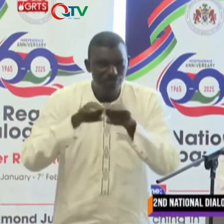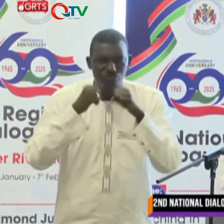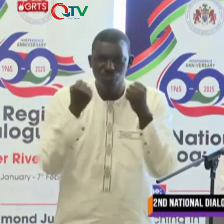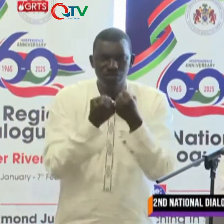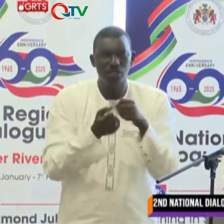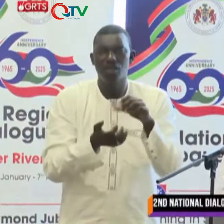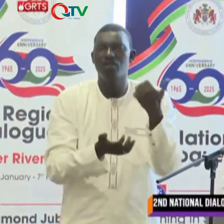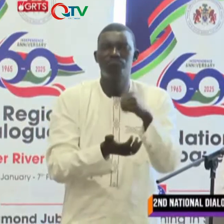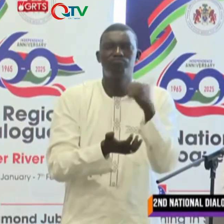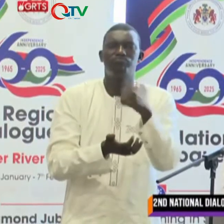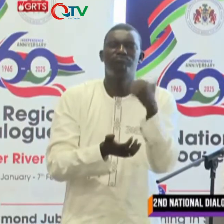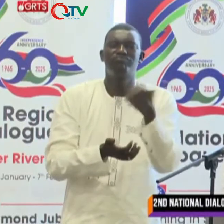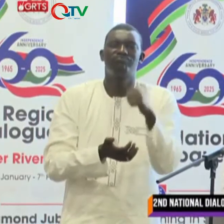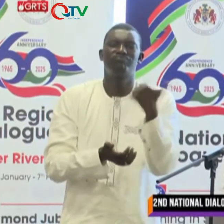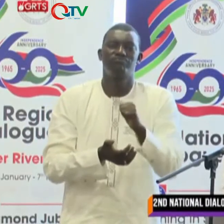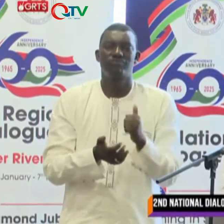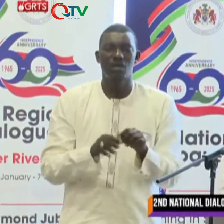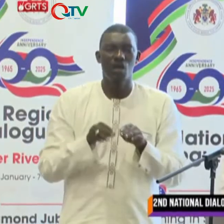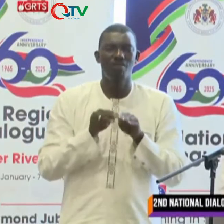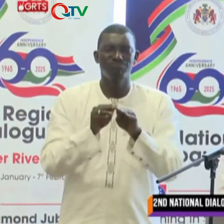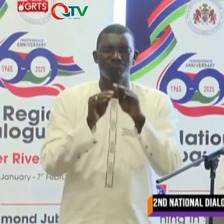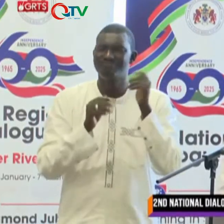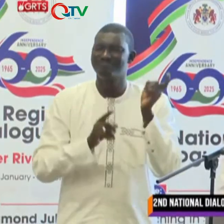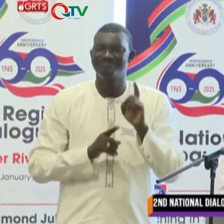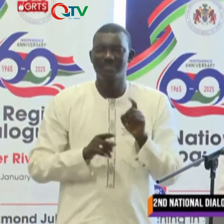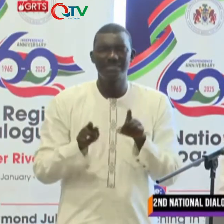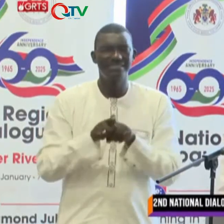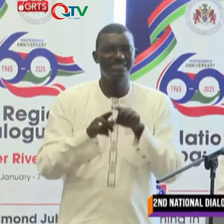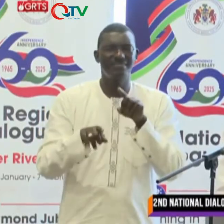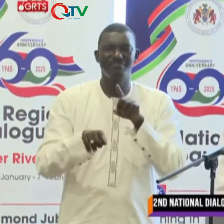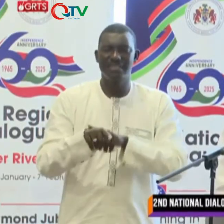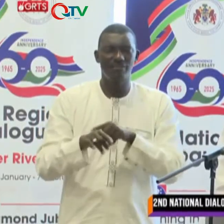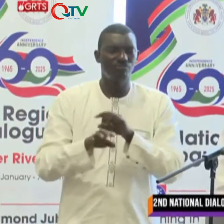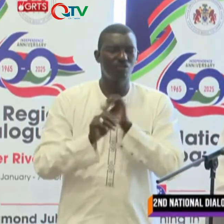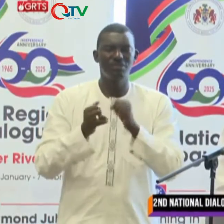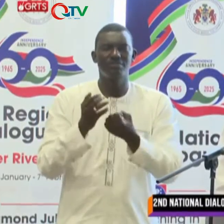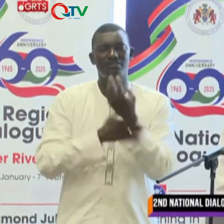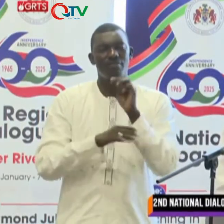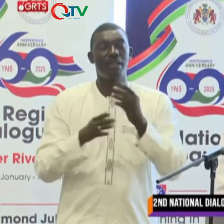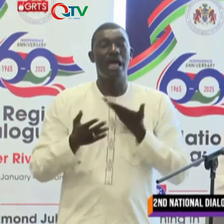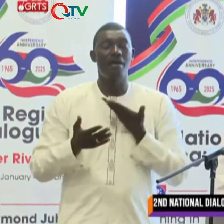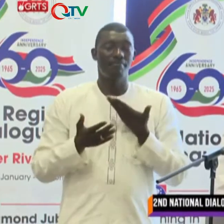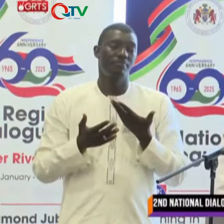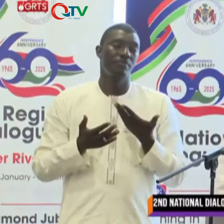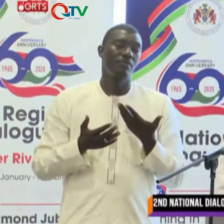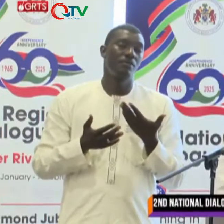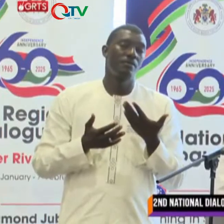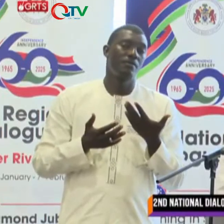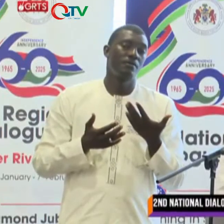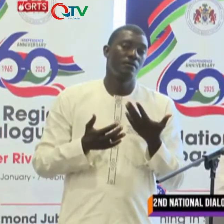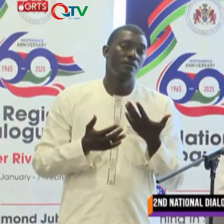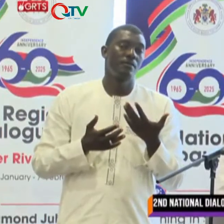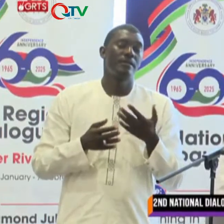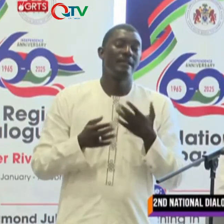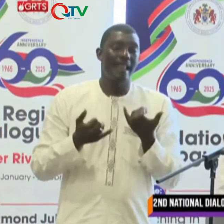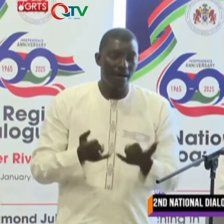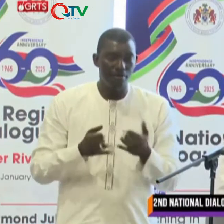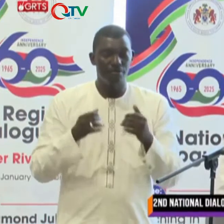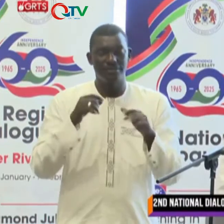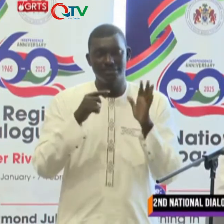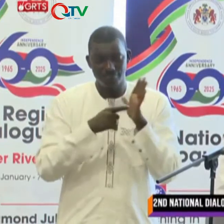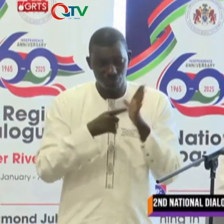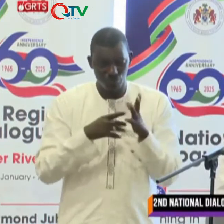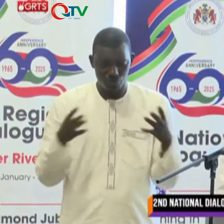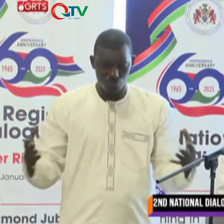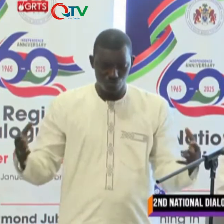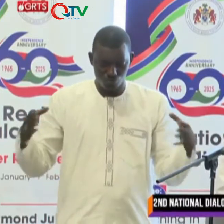dysfunction, which often impedes development. It is therefore important for us to come together as